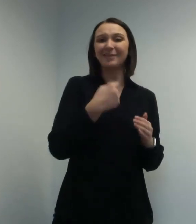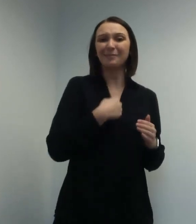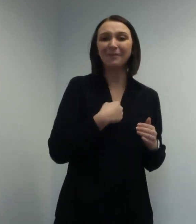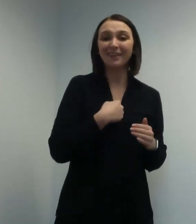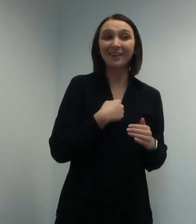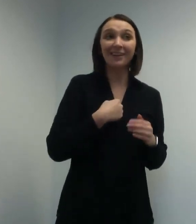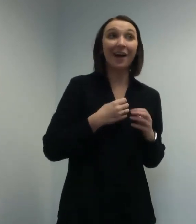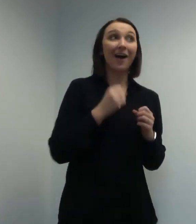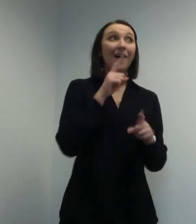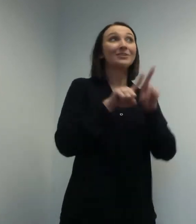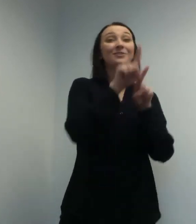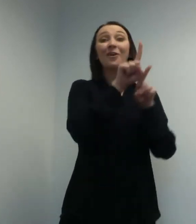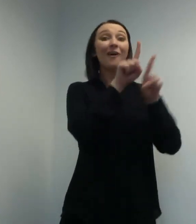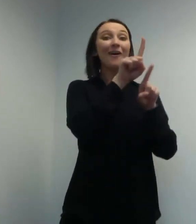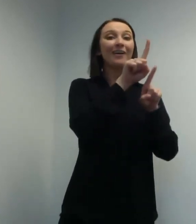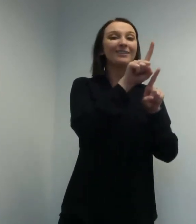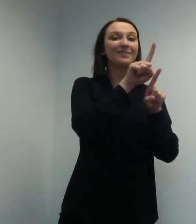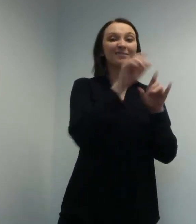million on